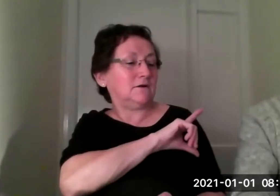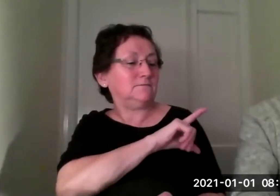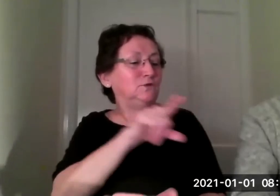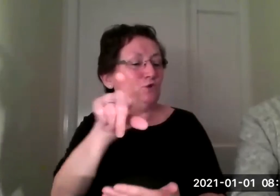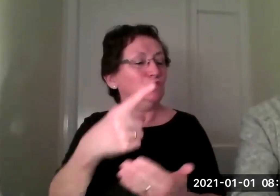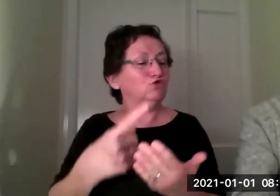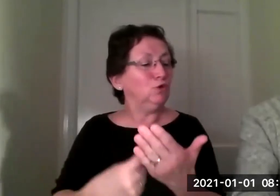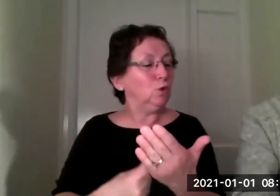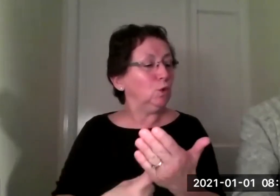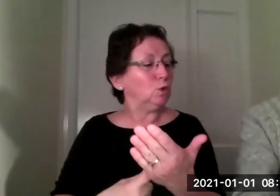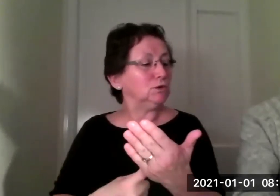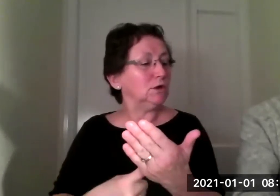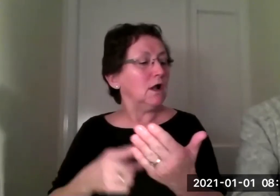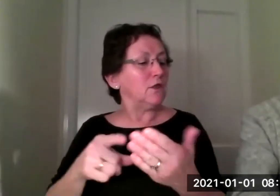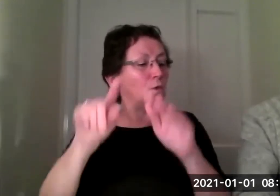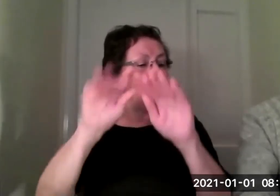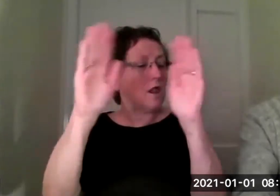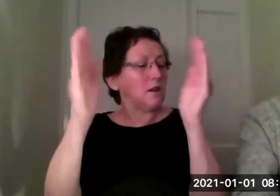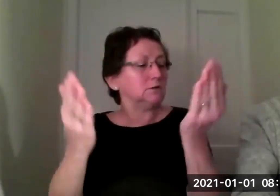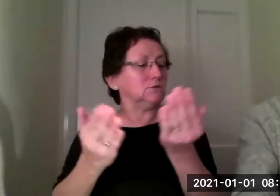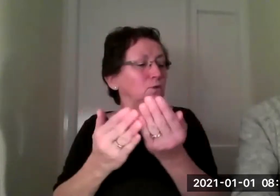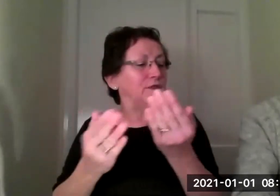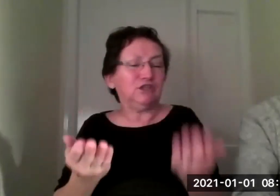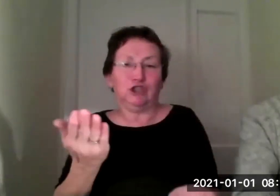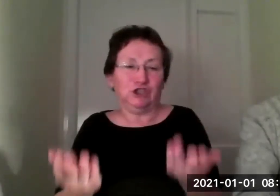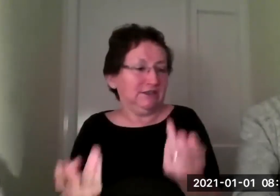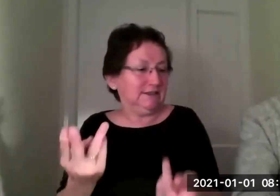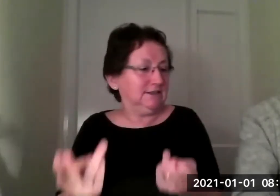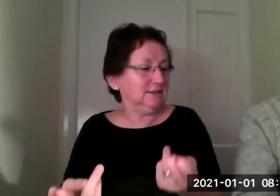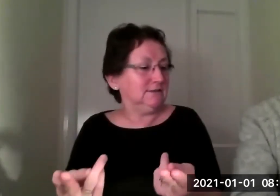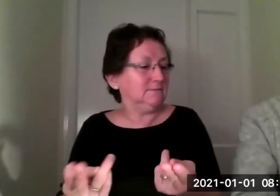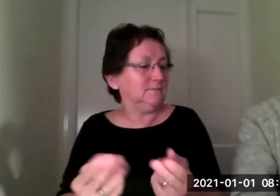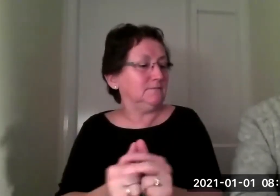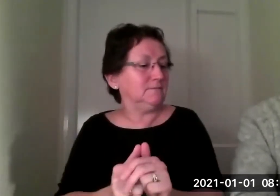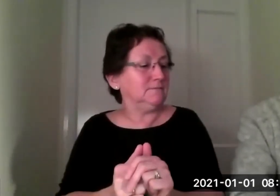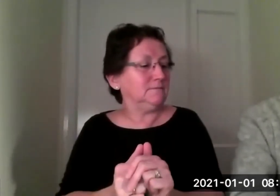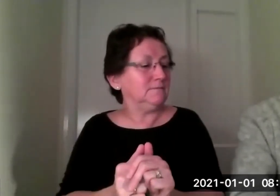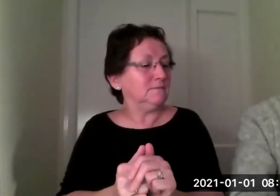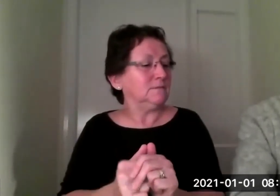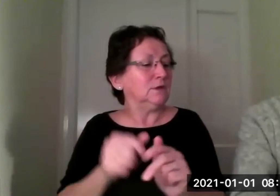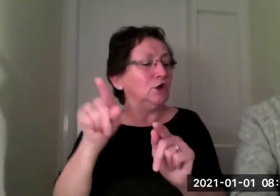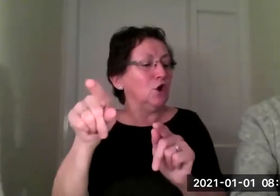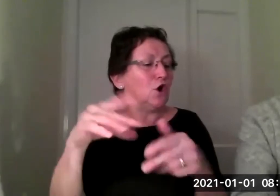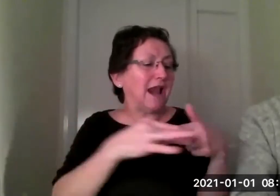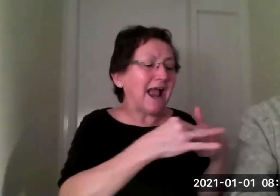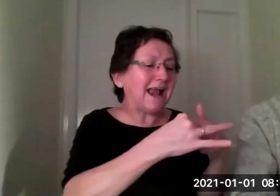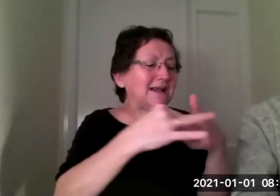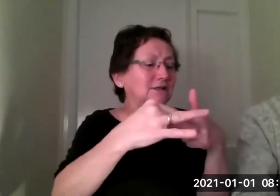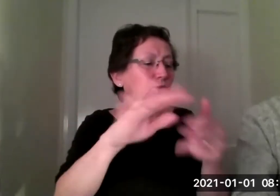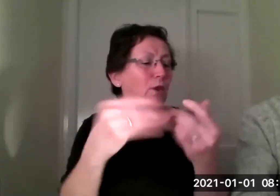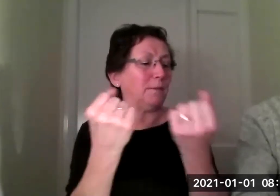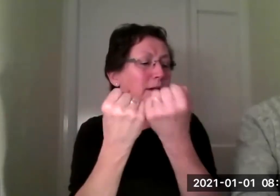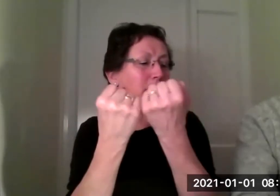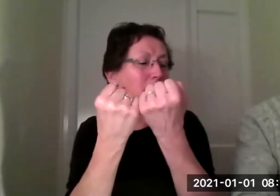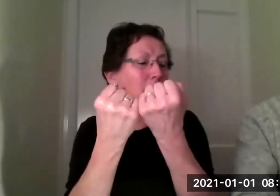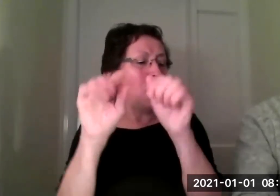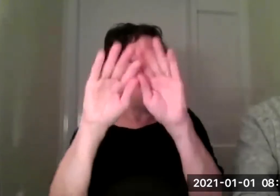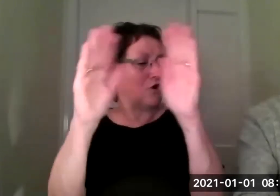because you rule the world with justice. You guide all people on